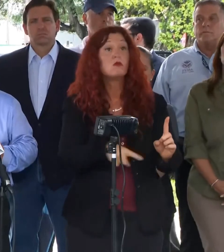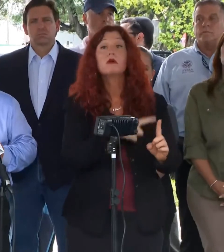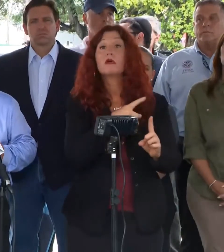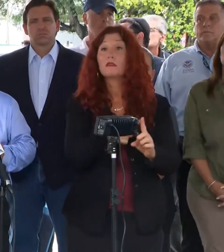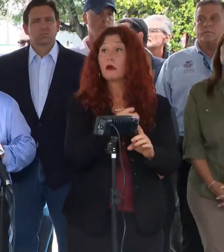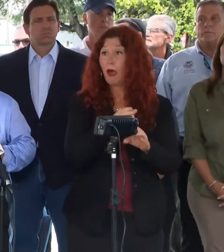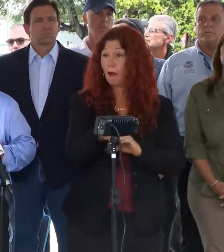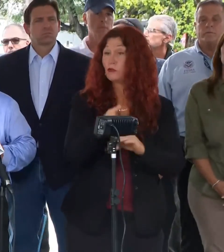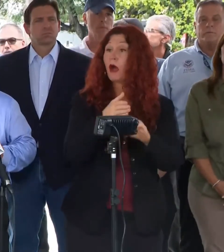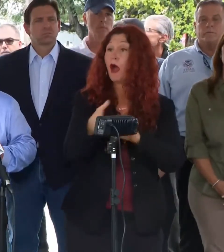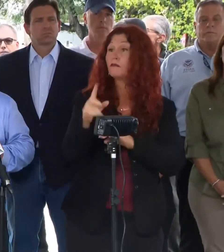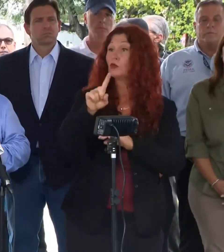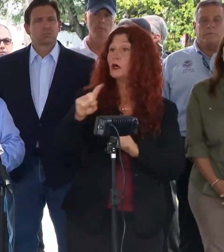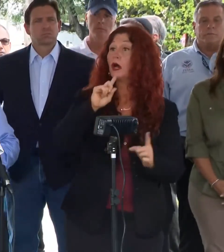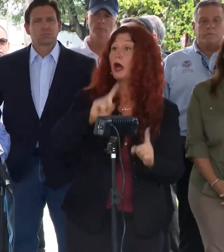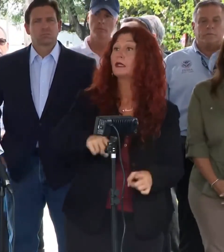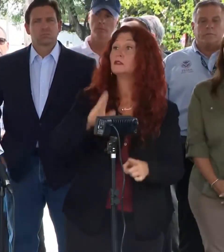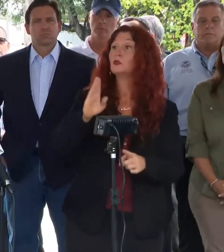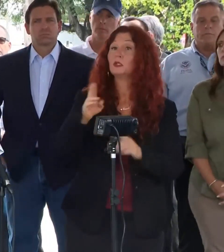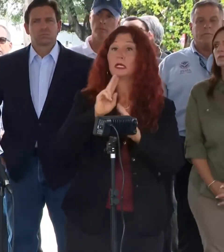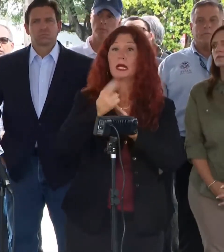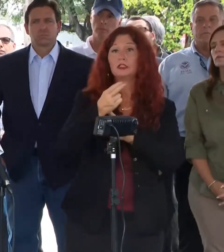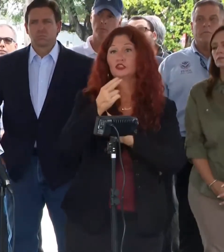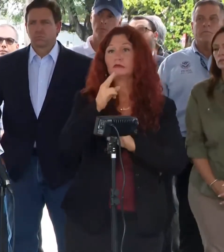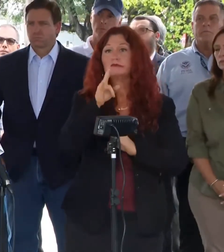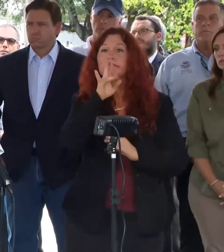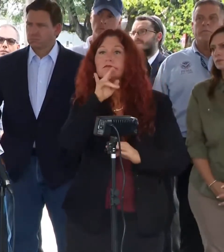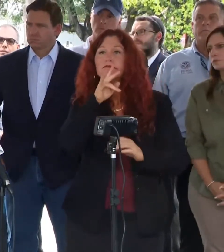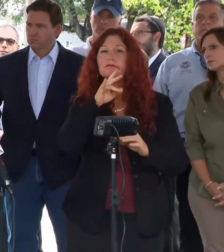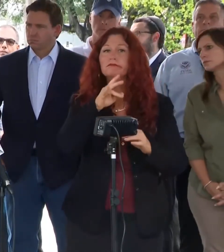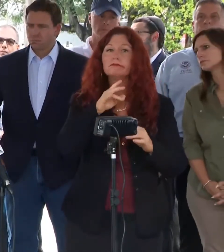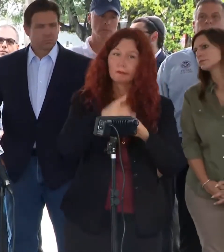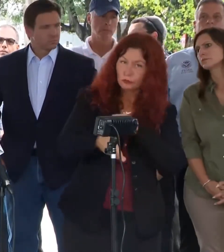to the Creole translation. Samuel?